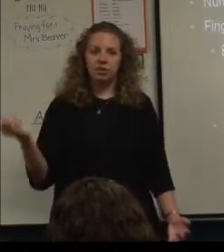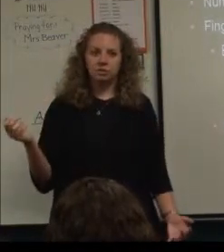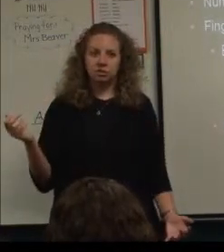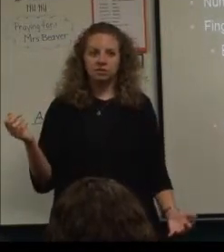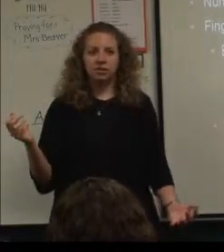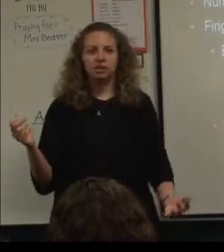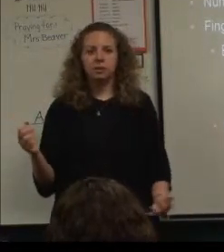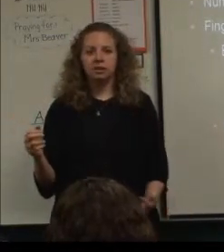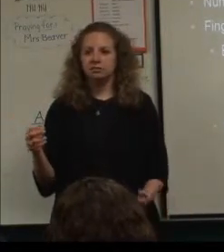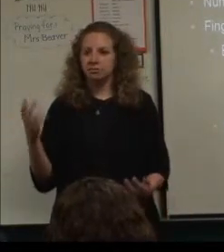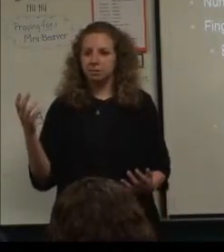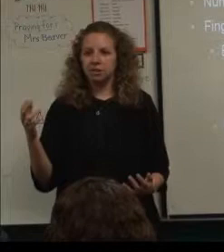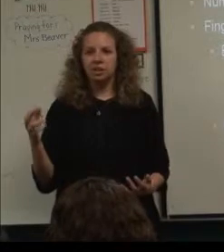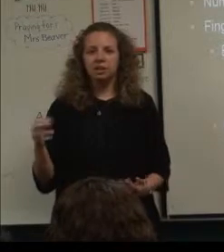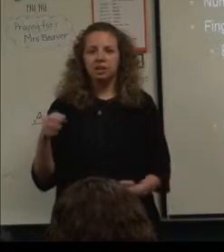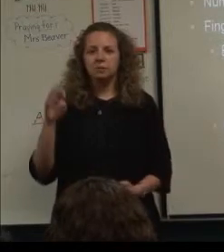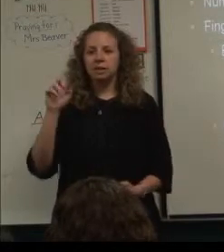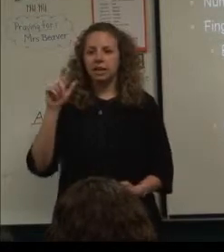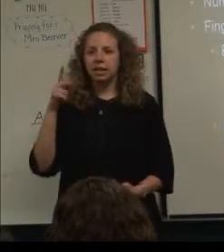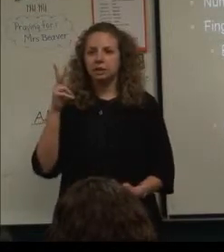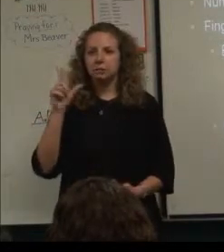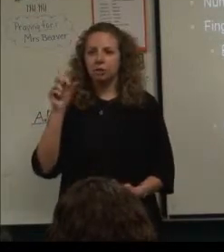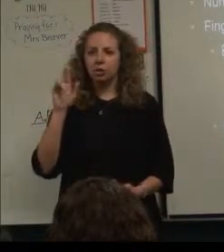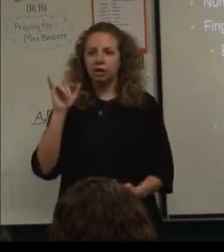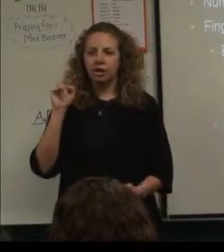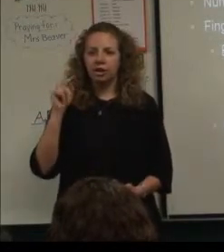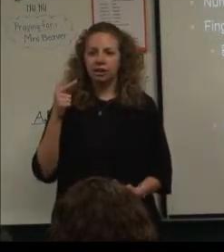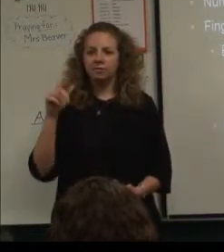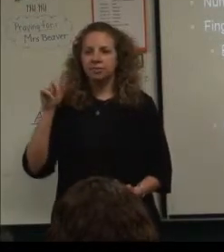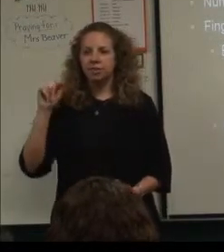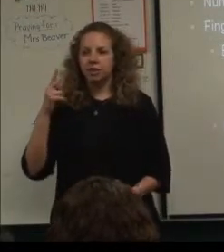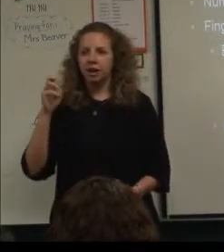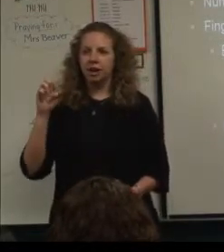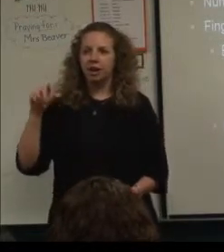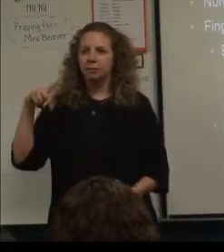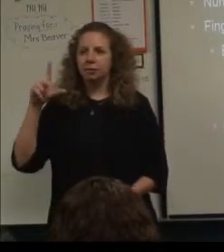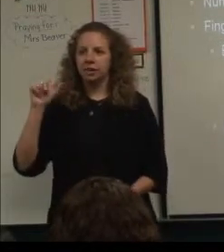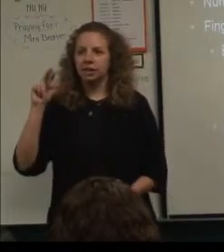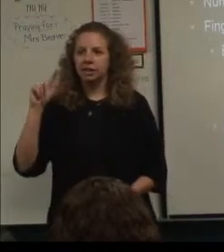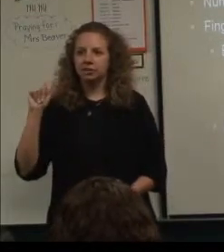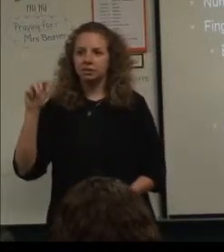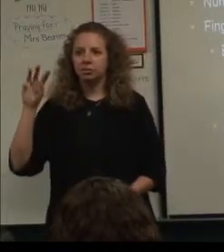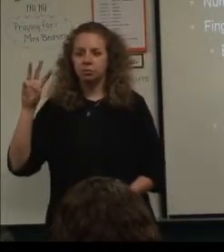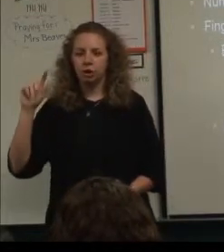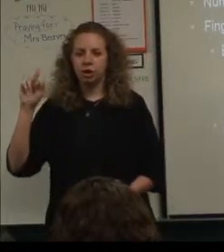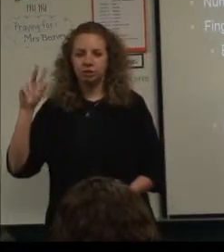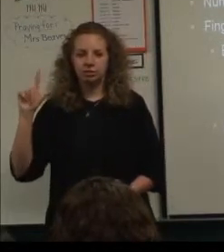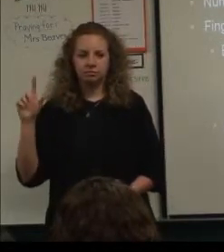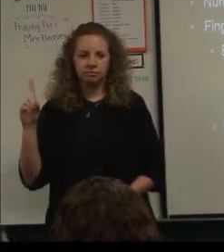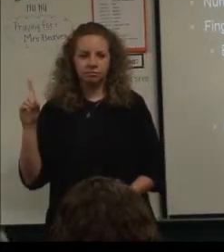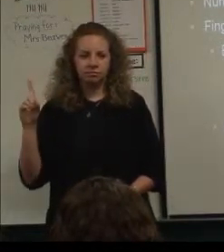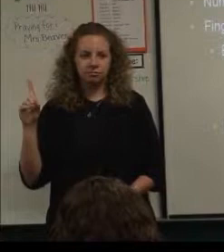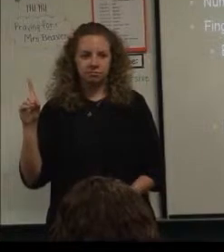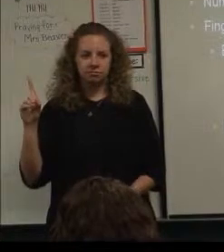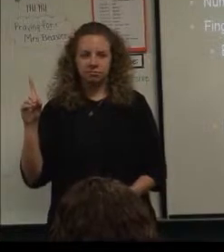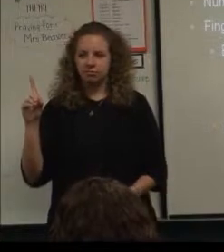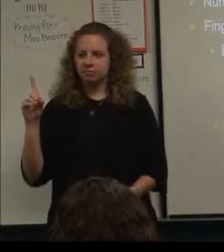I was going to fingerspell something, it'd be like exploring the plant world. So a